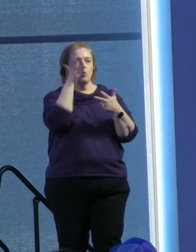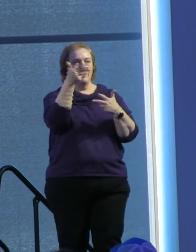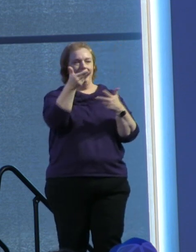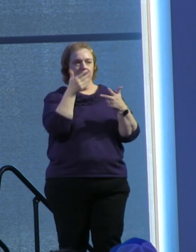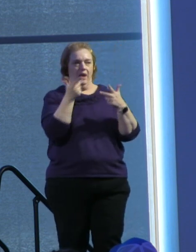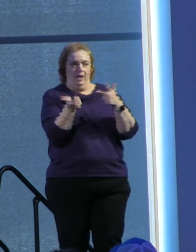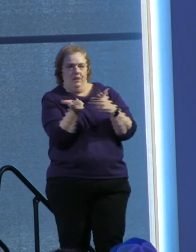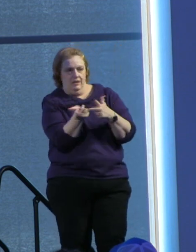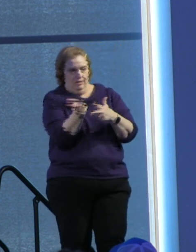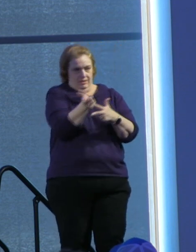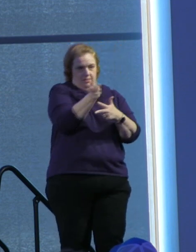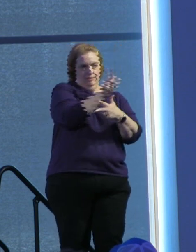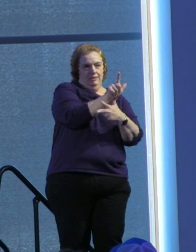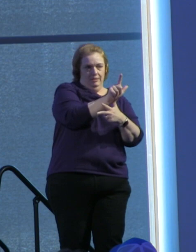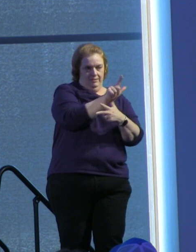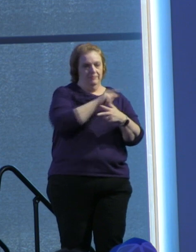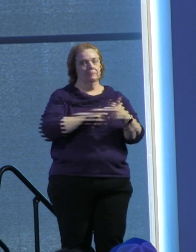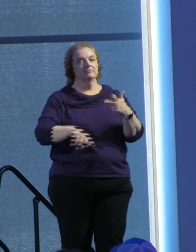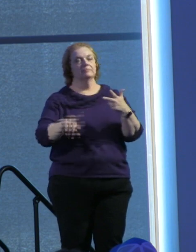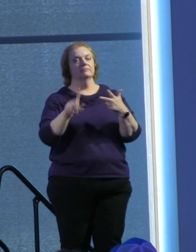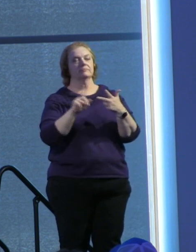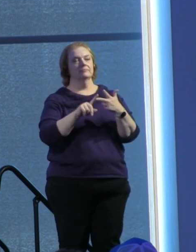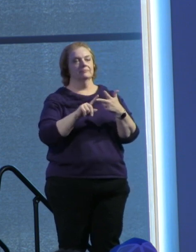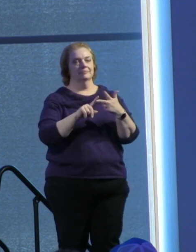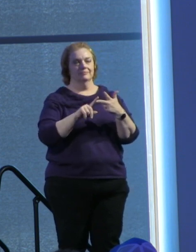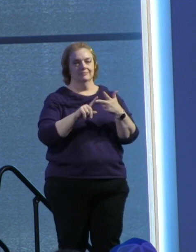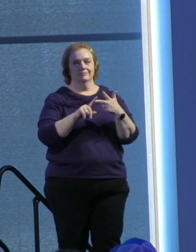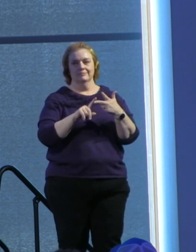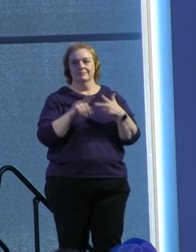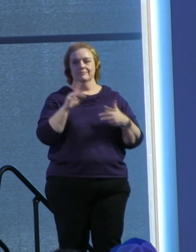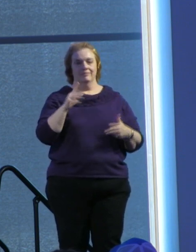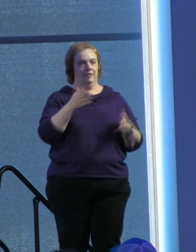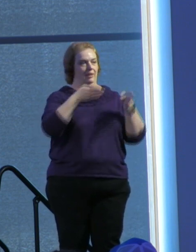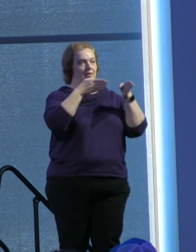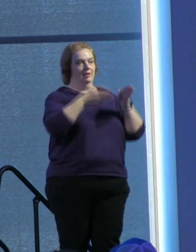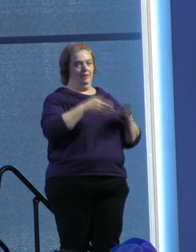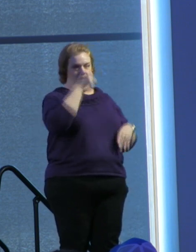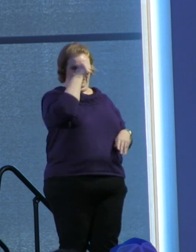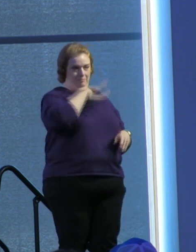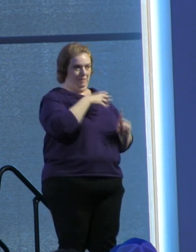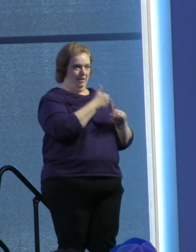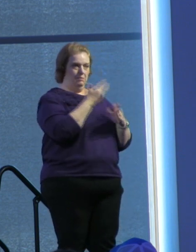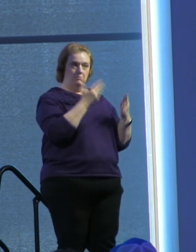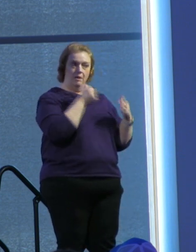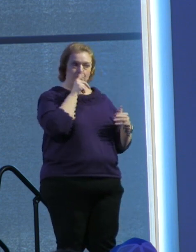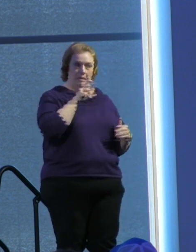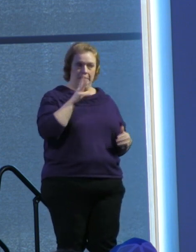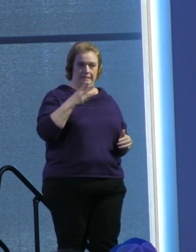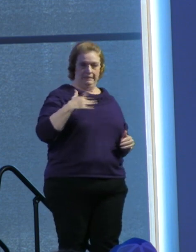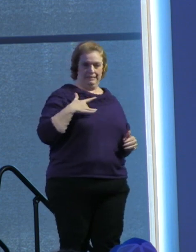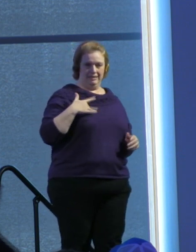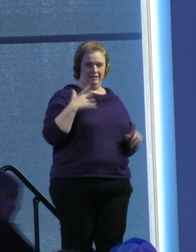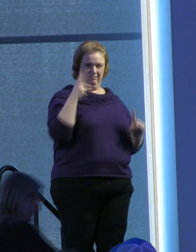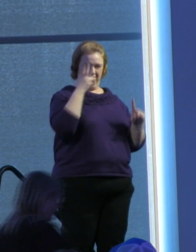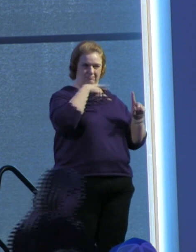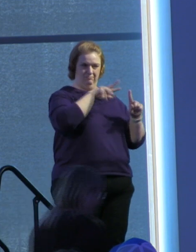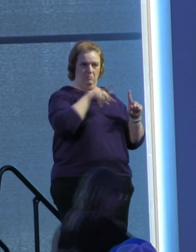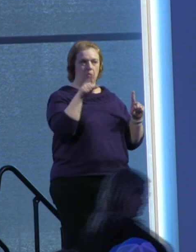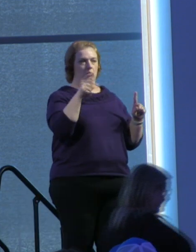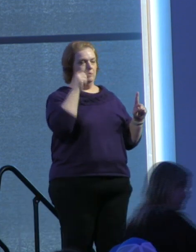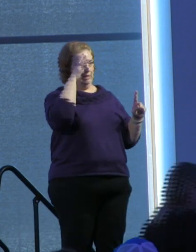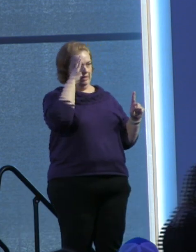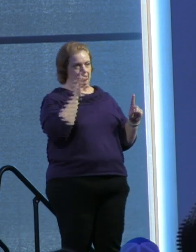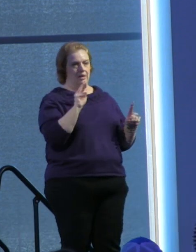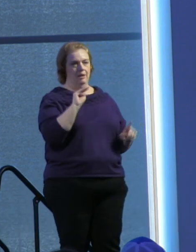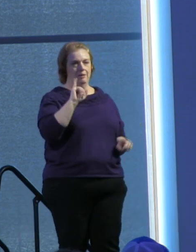order. First up to the stage, a man who may not need sixth sense. I don't know. Look at him. You be the judge.